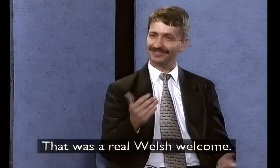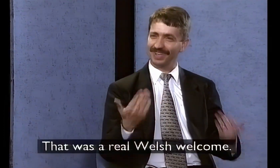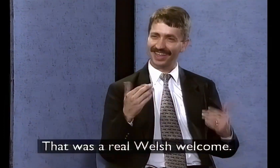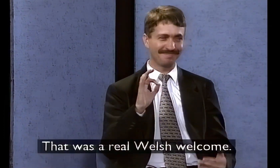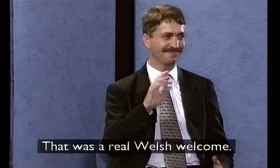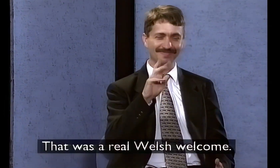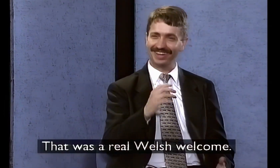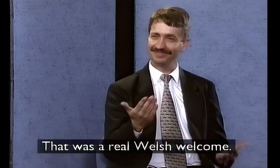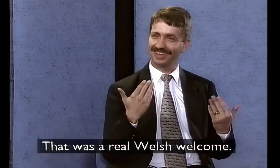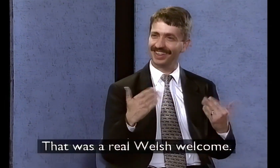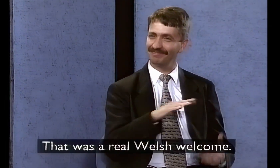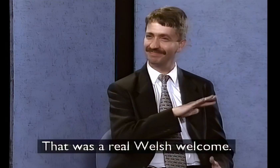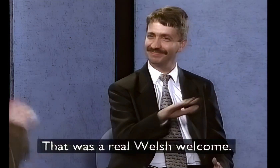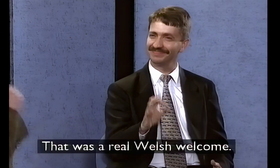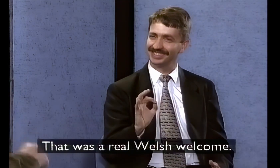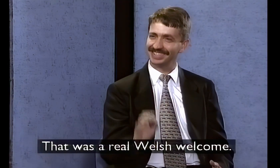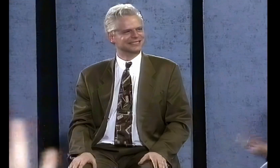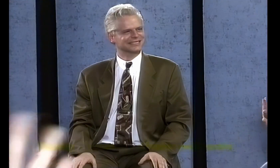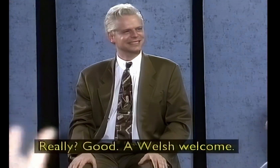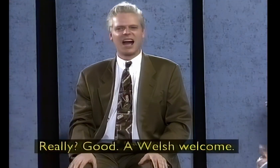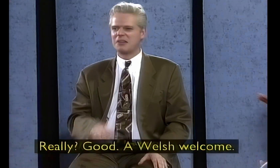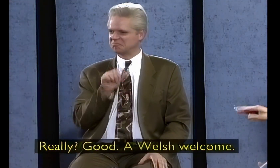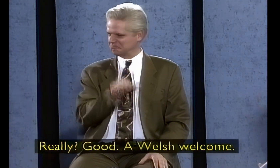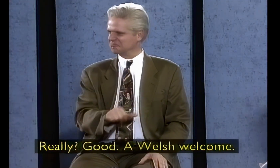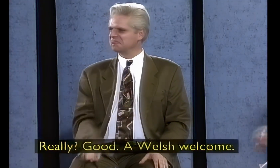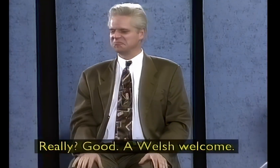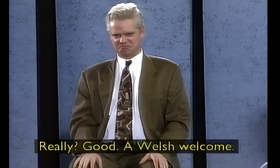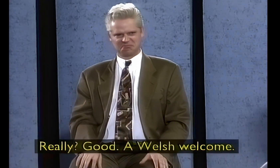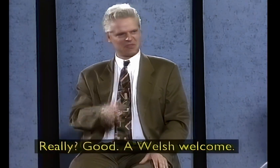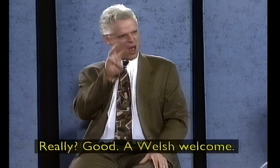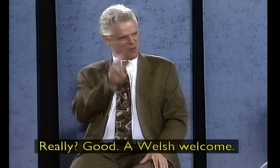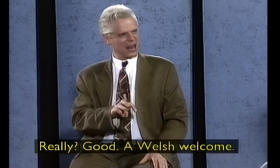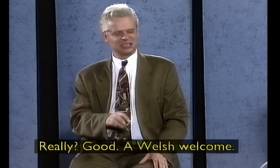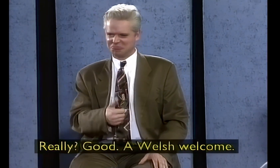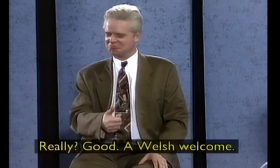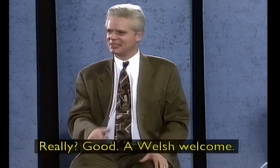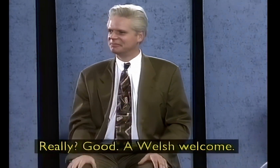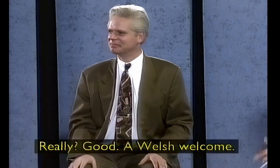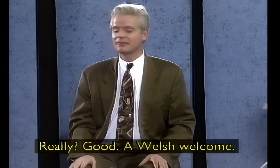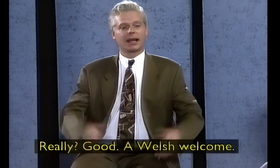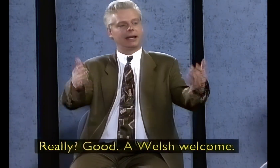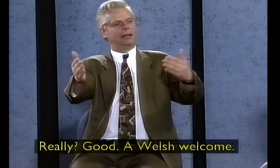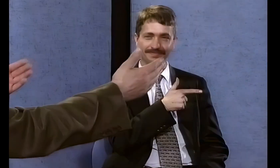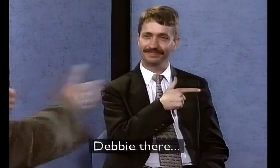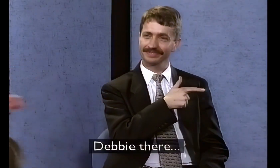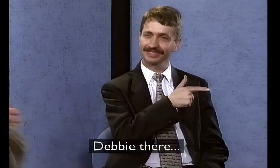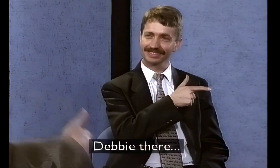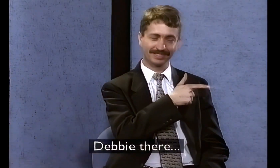Now, that was a real Welsh welcome. Perfect. Oh, really? Oh, good. Welsh welcome. Anyway, now, Richard.